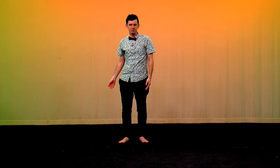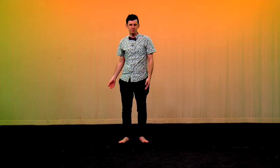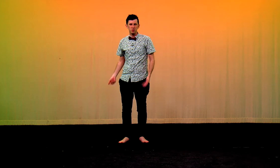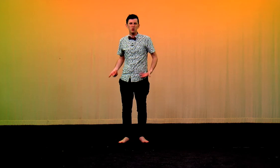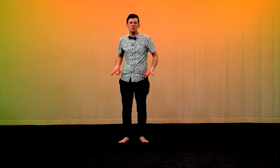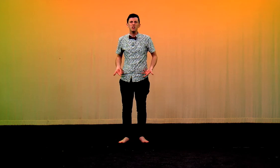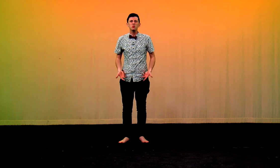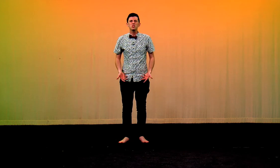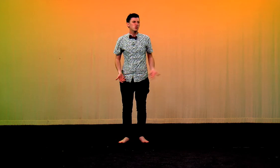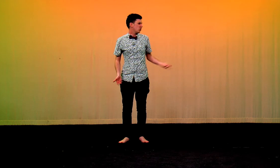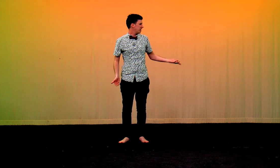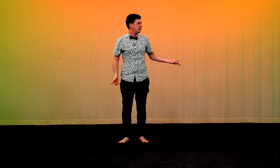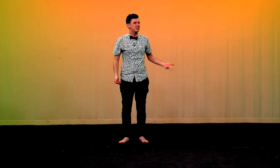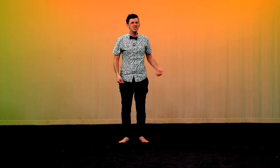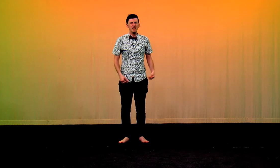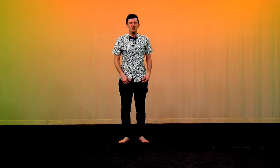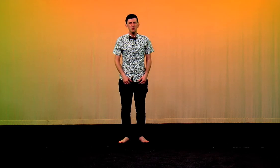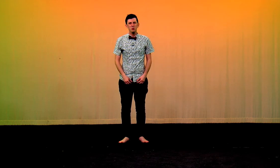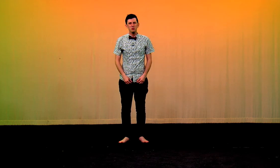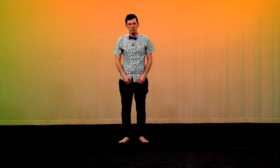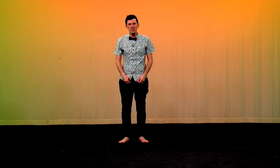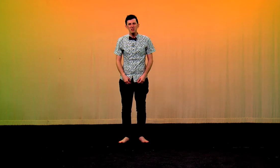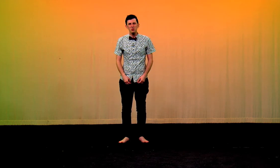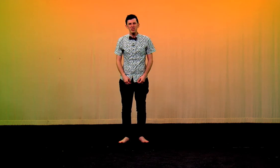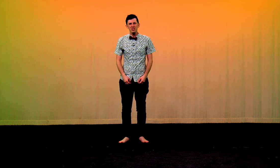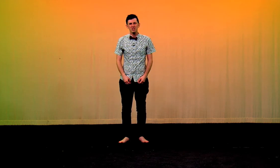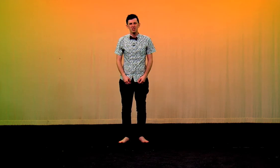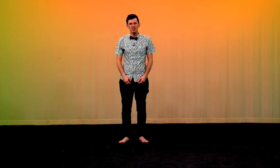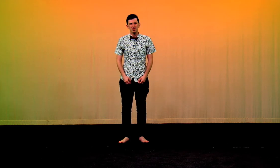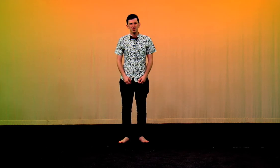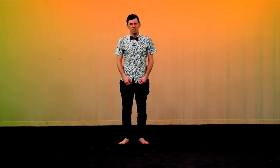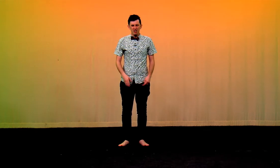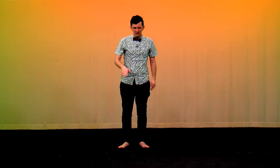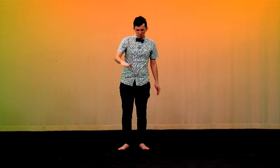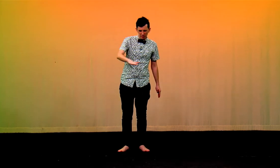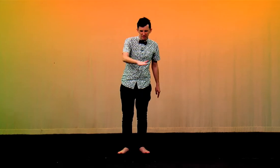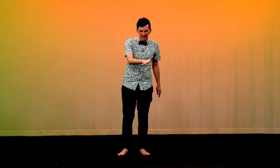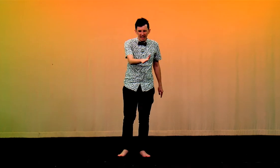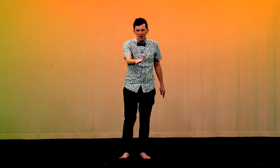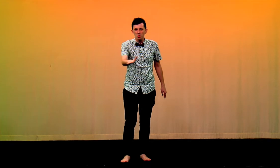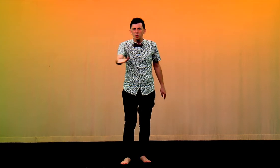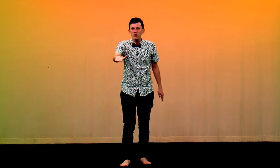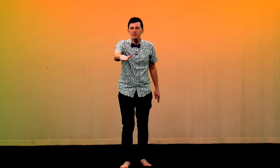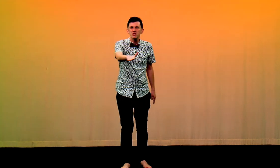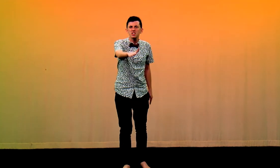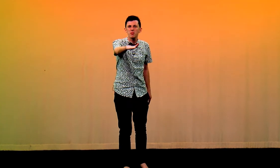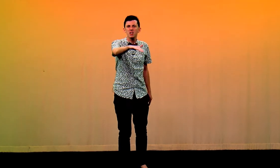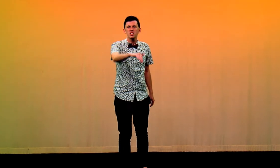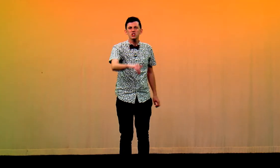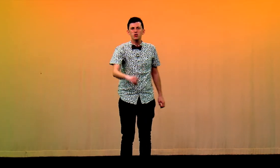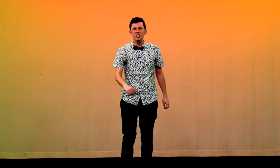The crocodile wasn't strong enough to say no, so he agreed. He swam down the river to Monkey's tree.